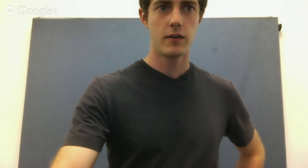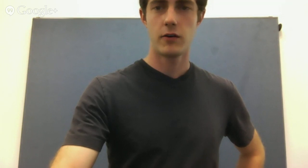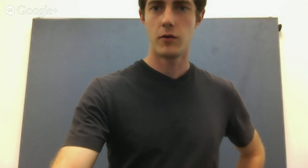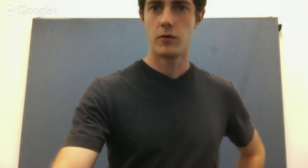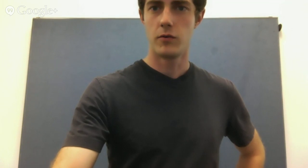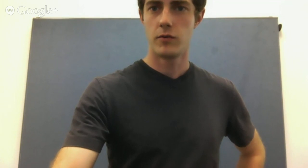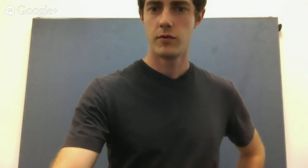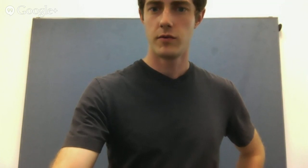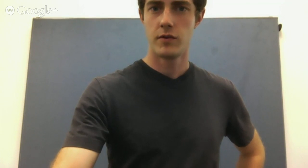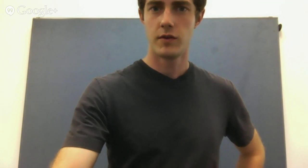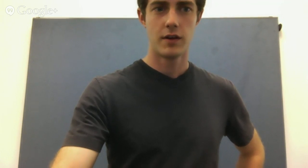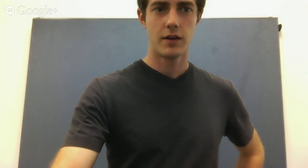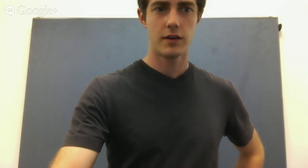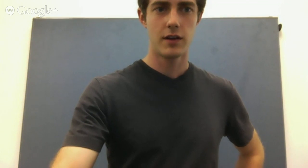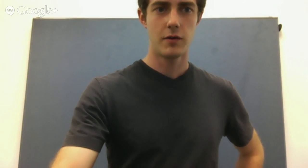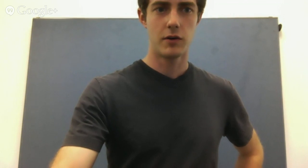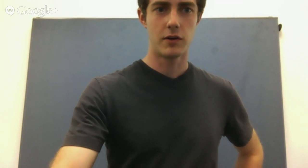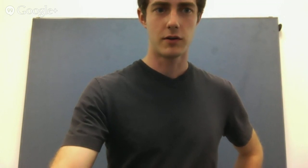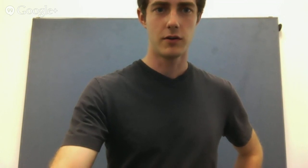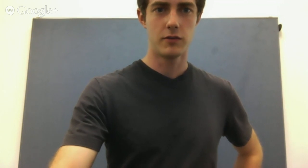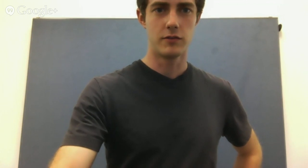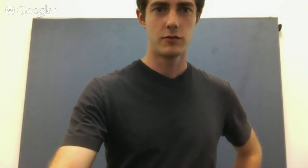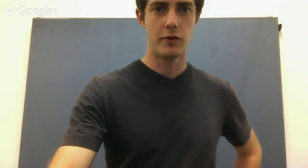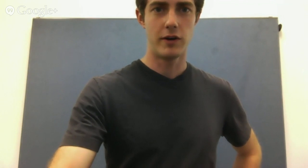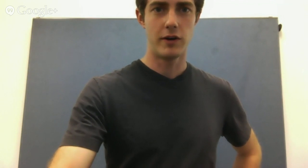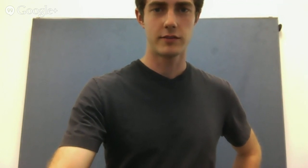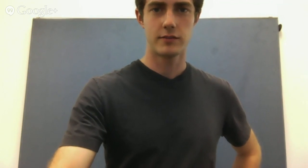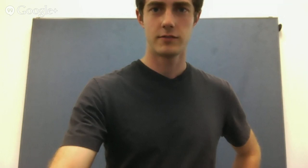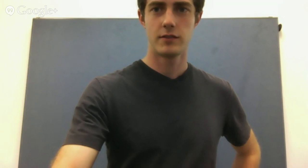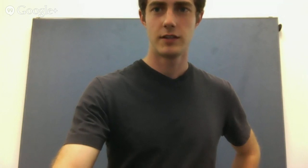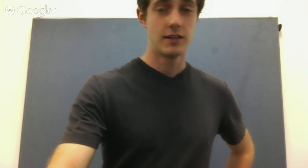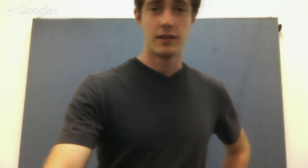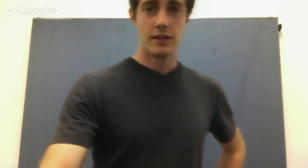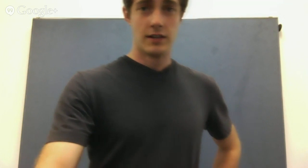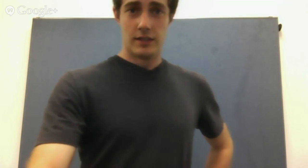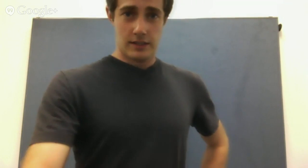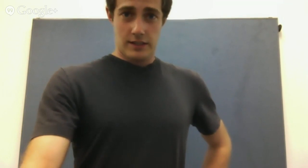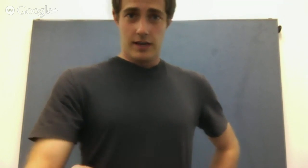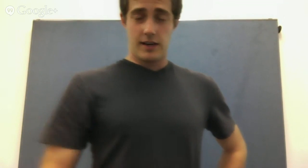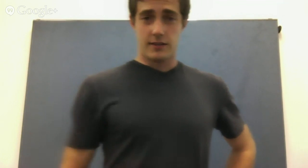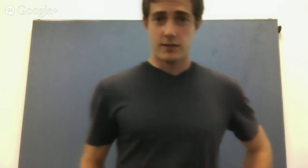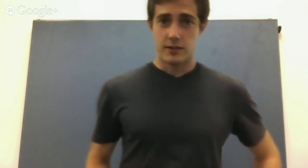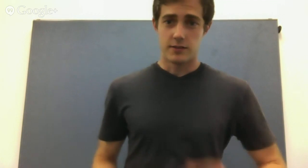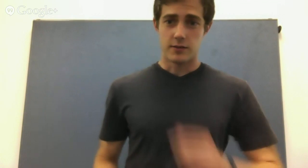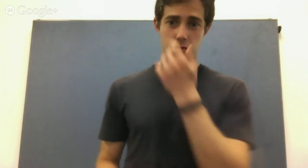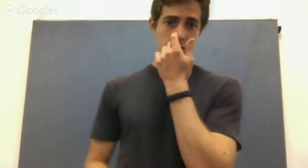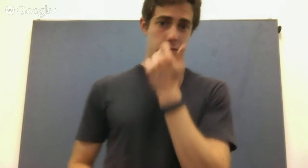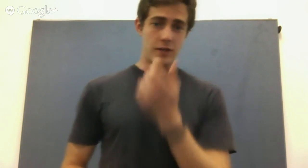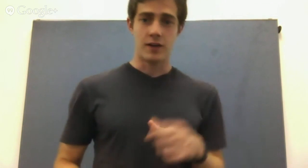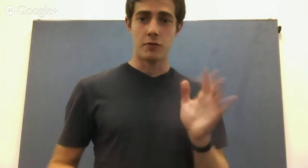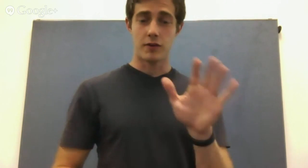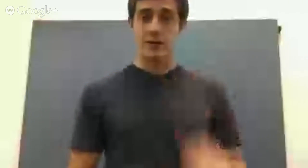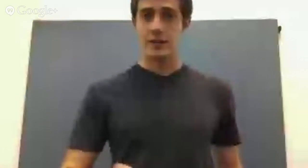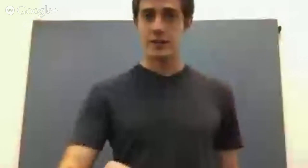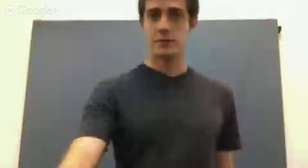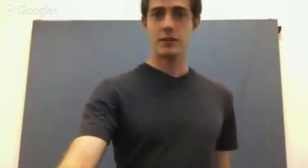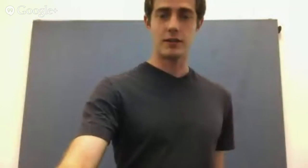also kind of want to close this toolbox. Hangouts on there still confuses me. I'm learning it. I'm getting there. All